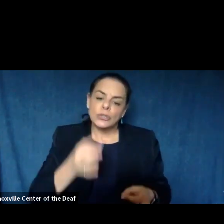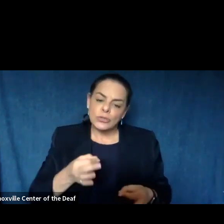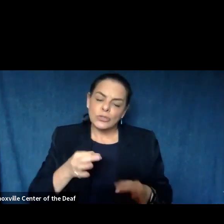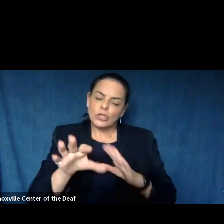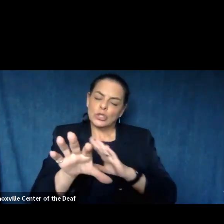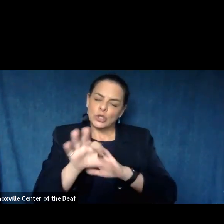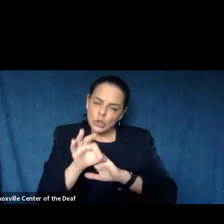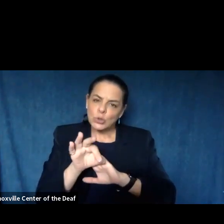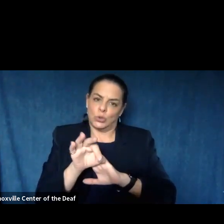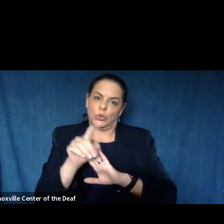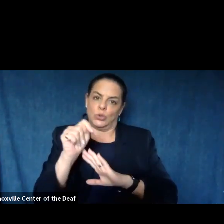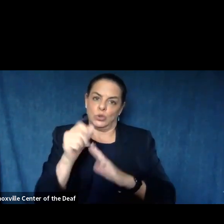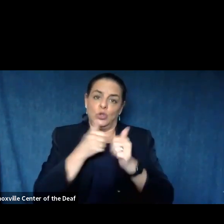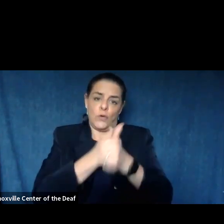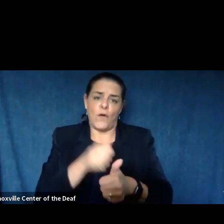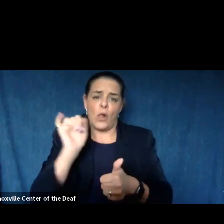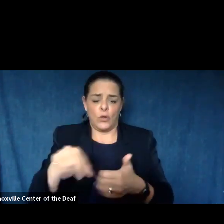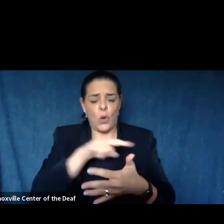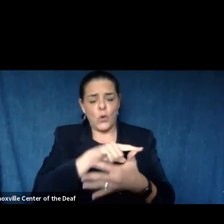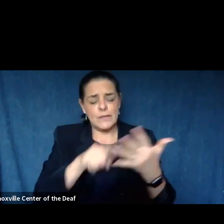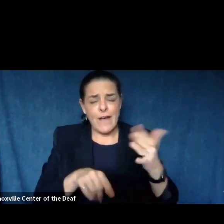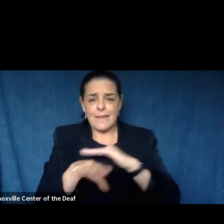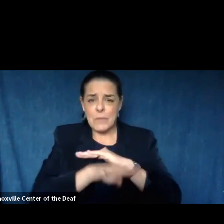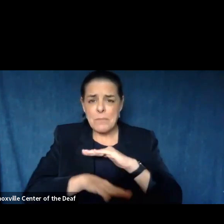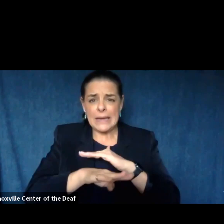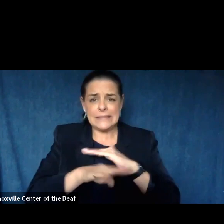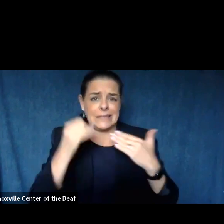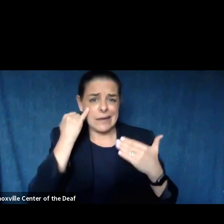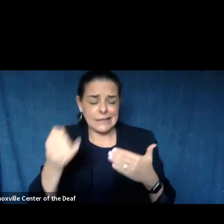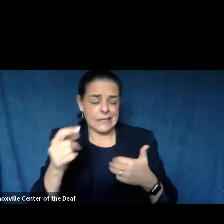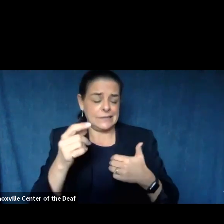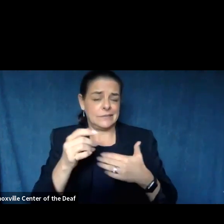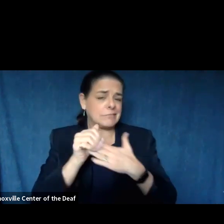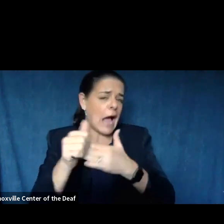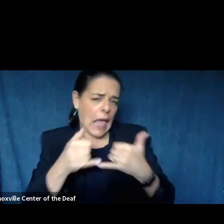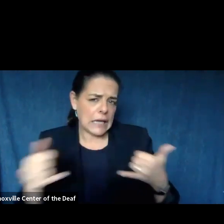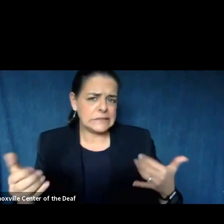5 basic plan or basic ideas, guidelines.